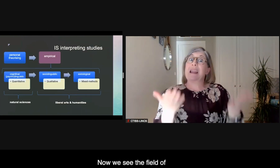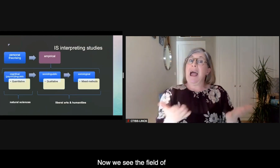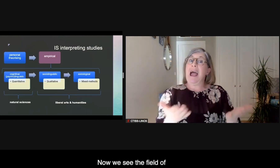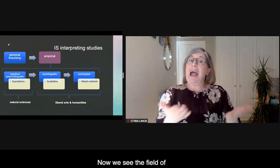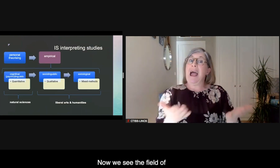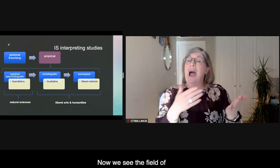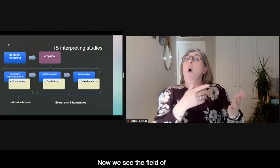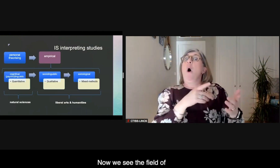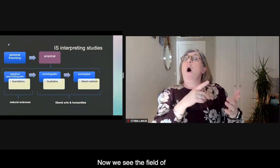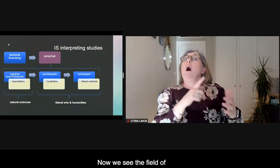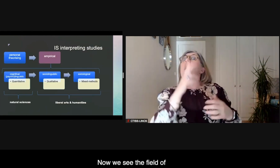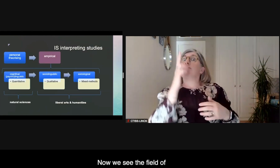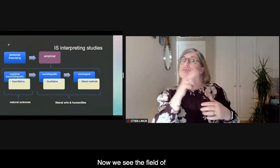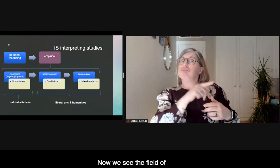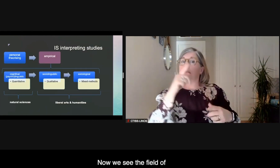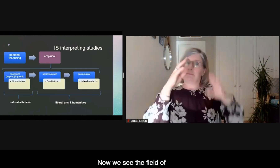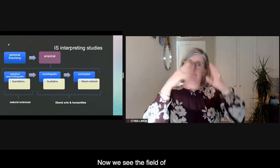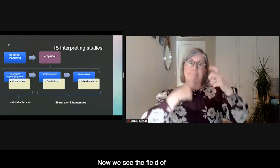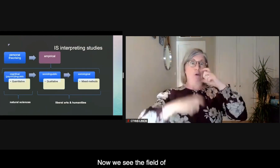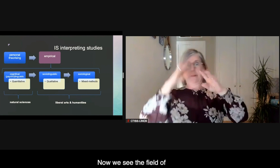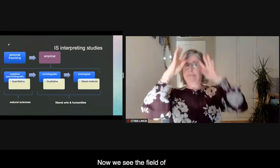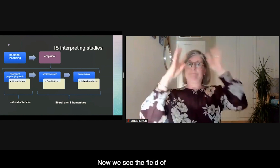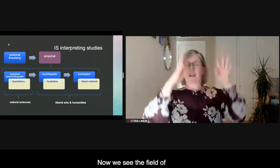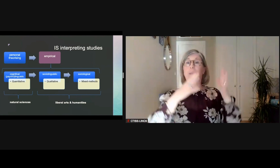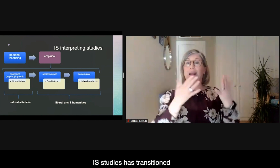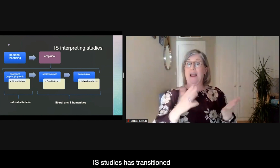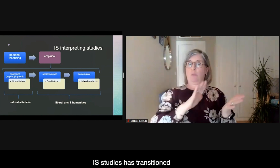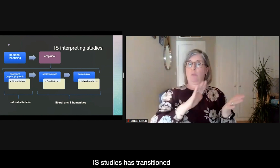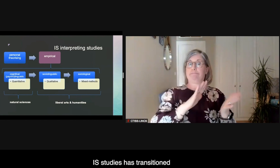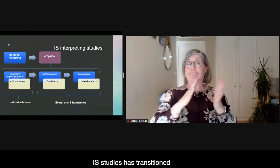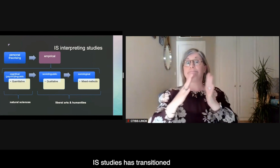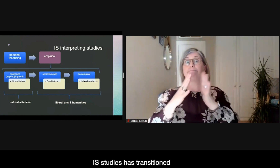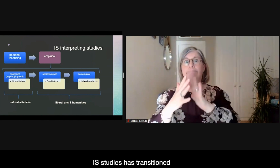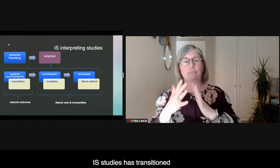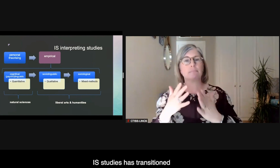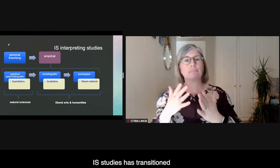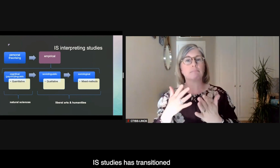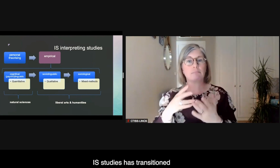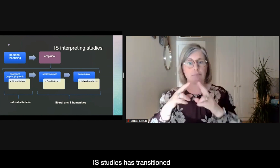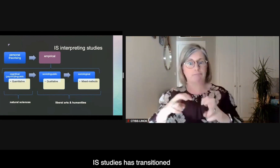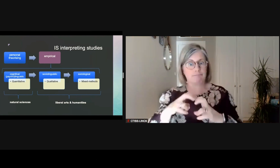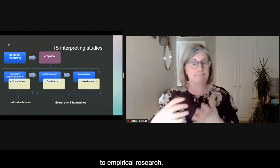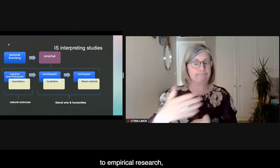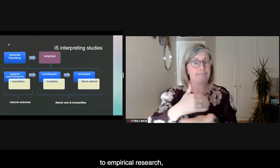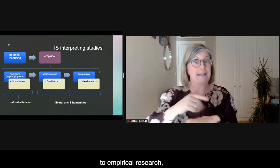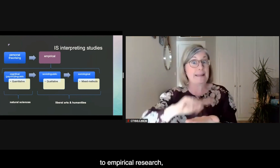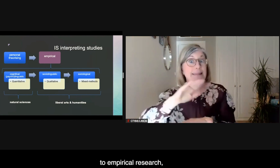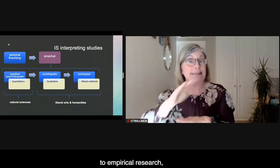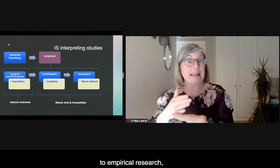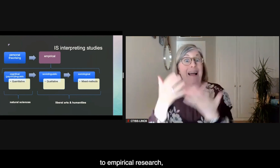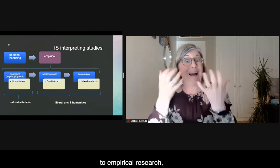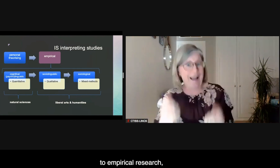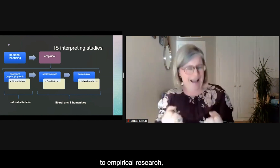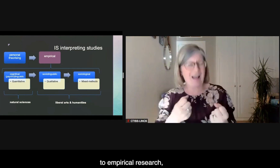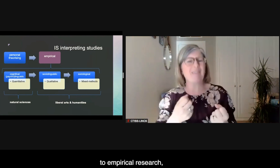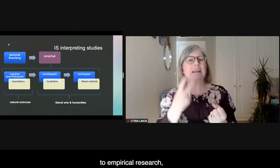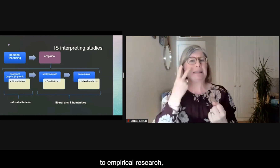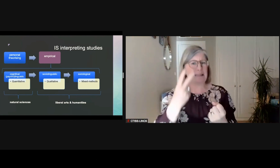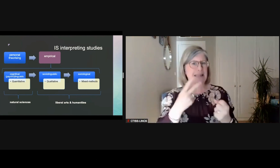Now, we see the field of IS studies has transitioned to empirical research, following the trends in research conducted in